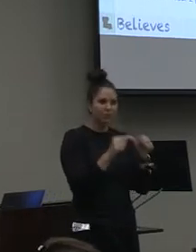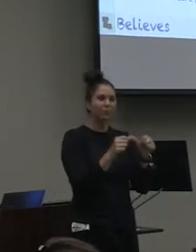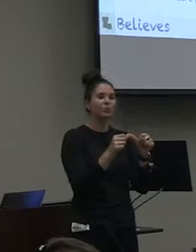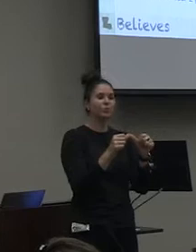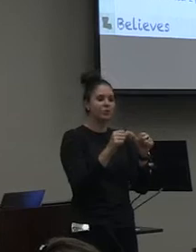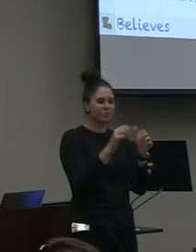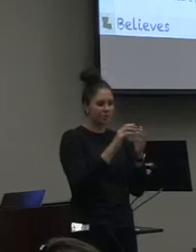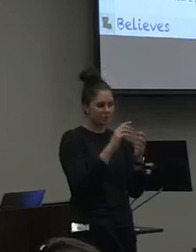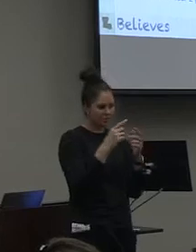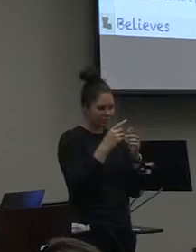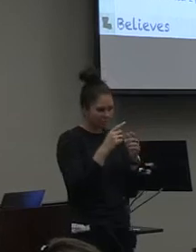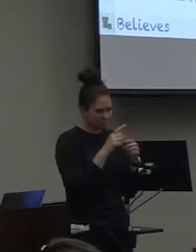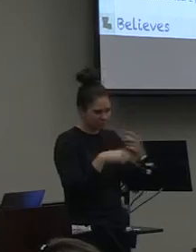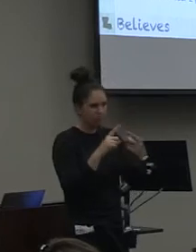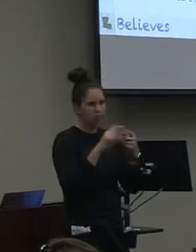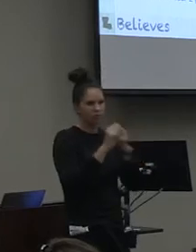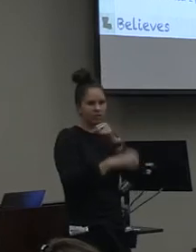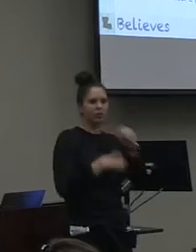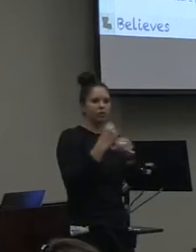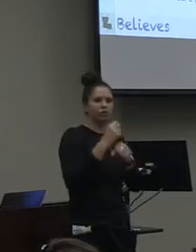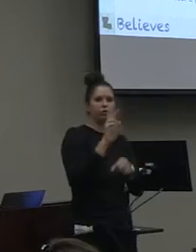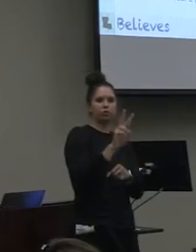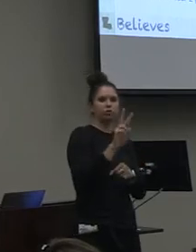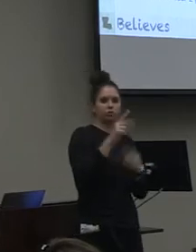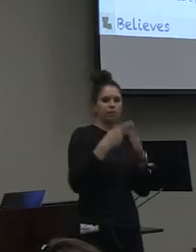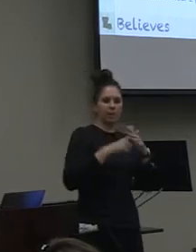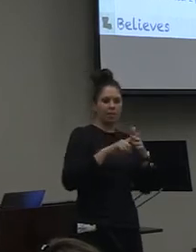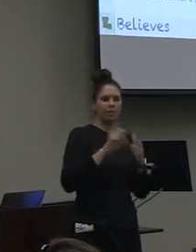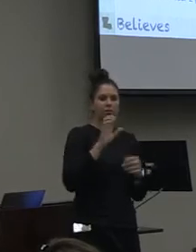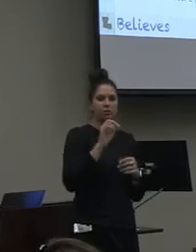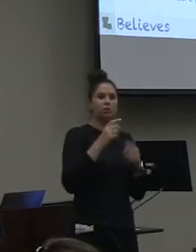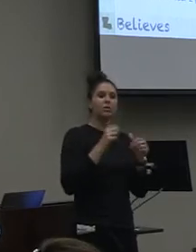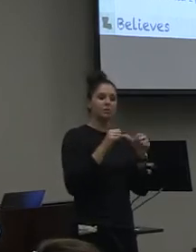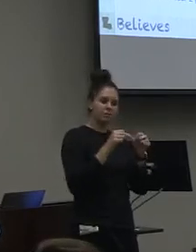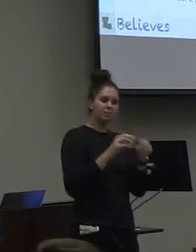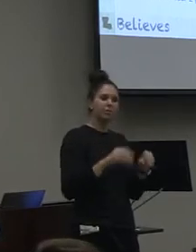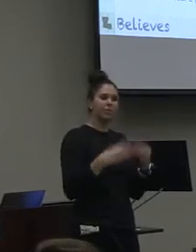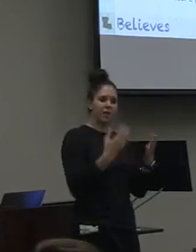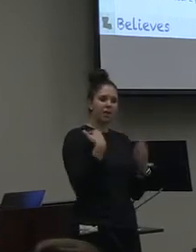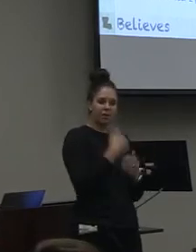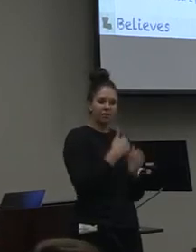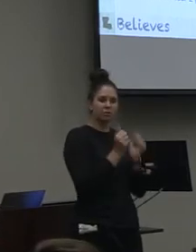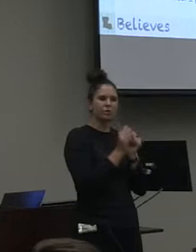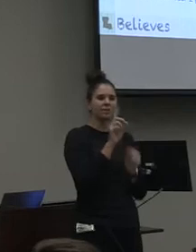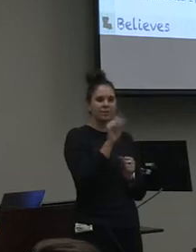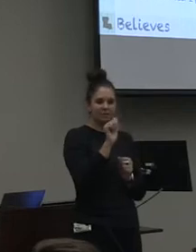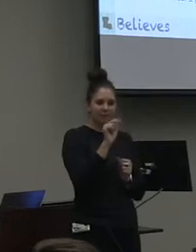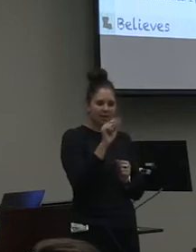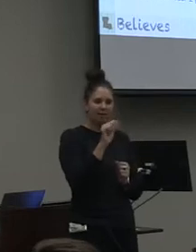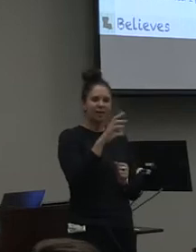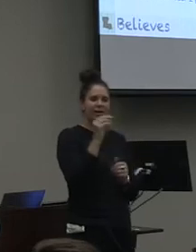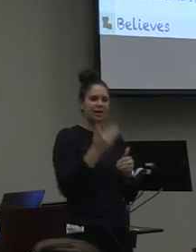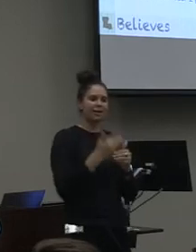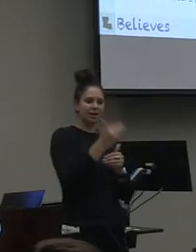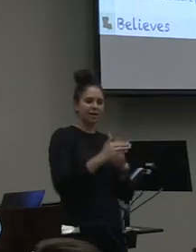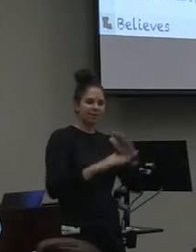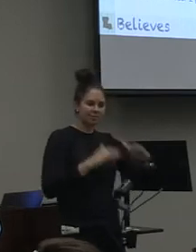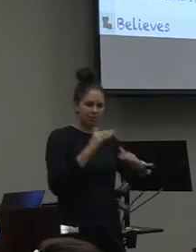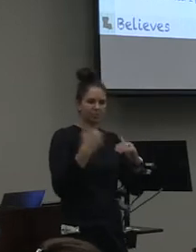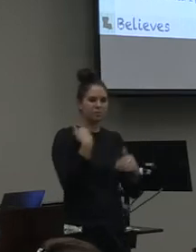into a year 2 pilot so that they continue to provide us with data and next steps that we will continue to implement